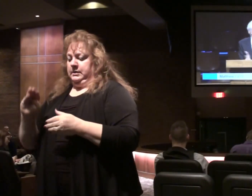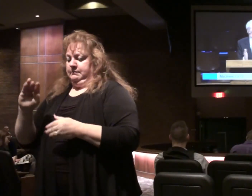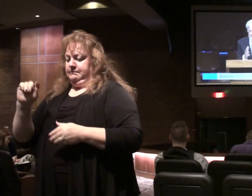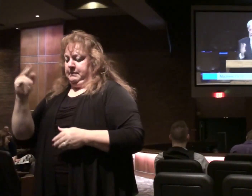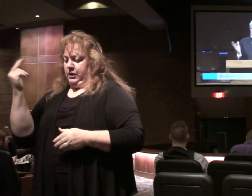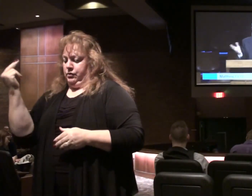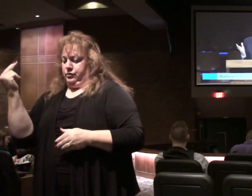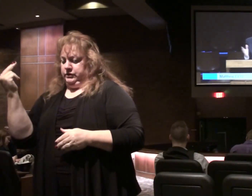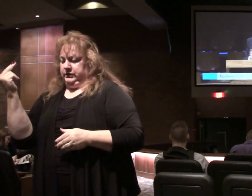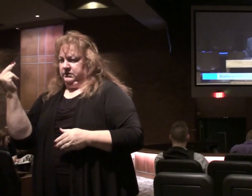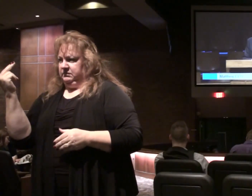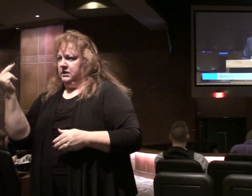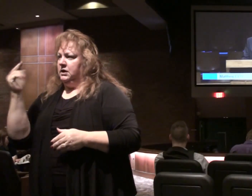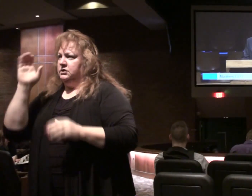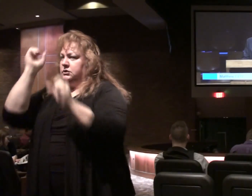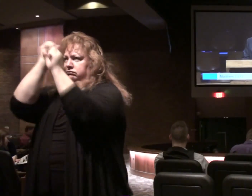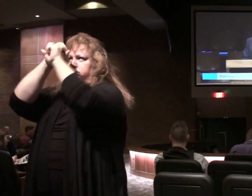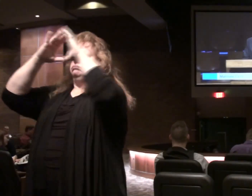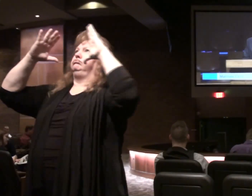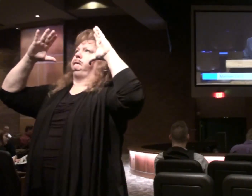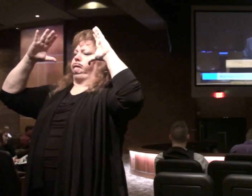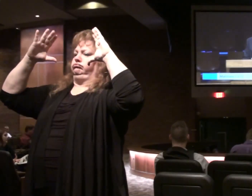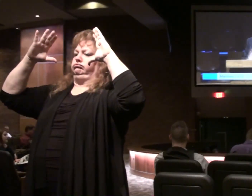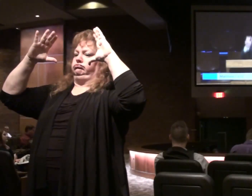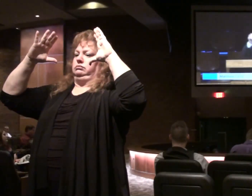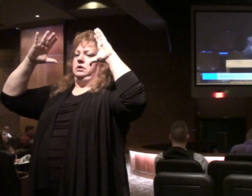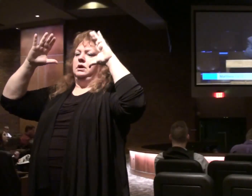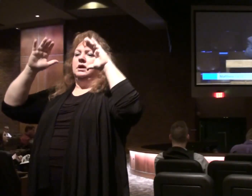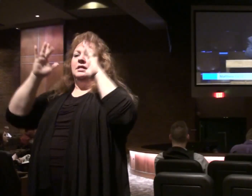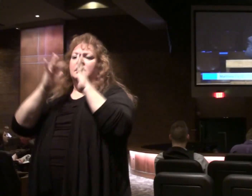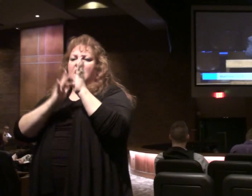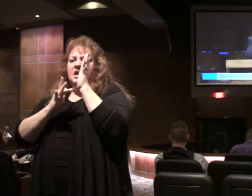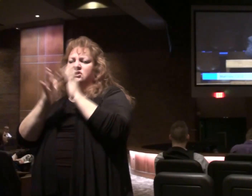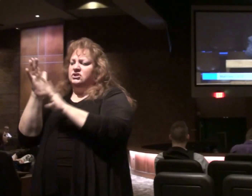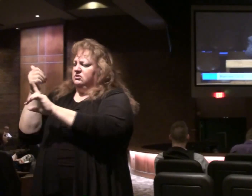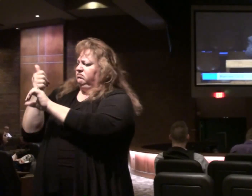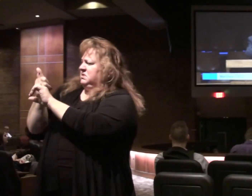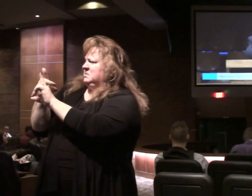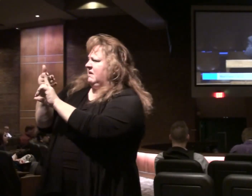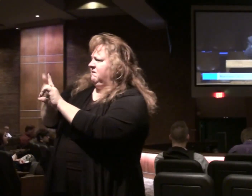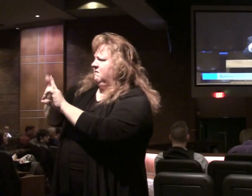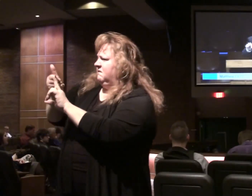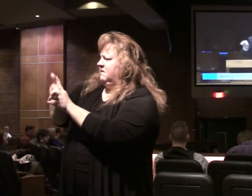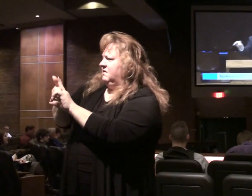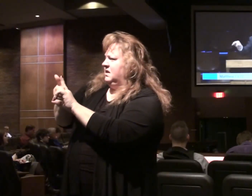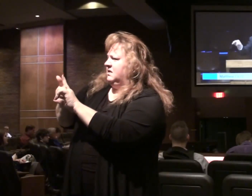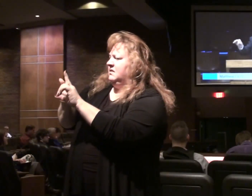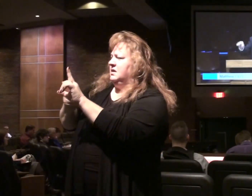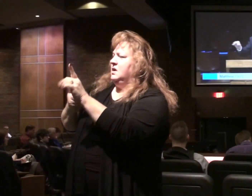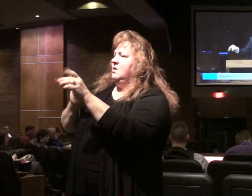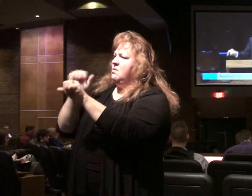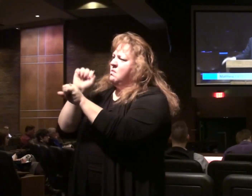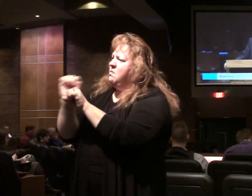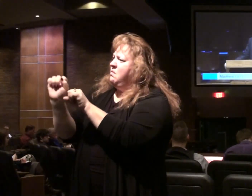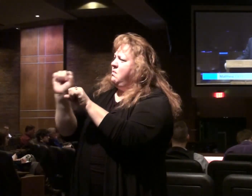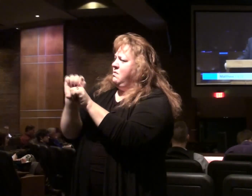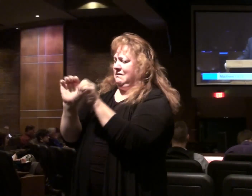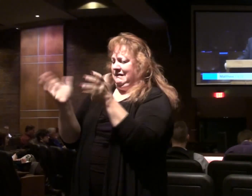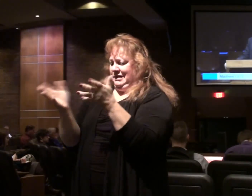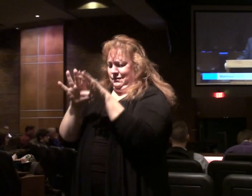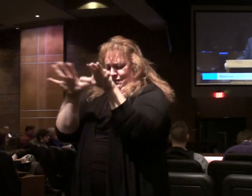not going to look at them all, but just for the picture. With Christ's ministry while he was on